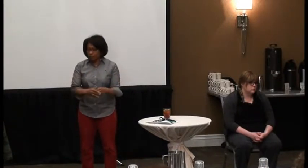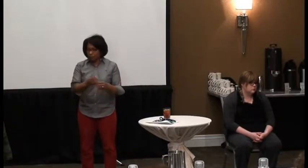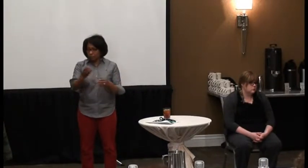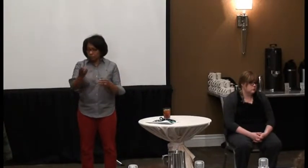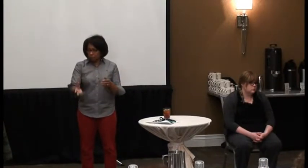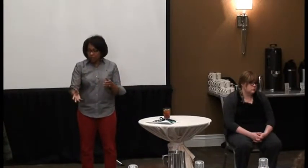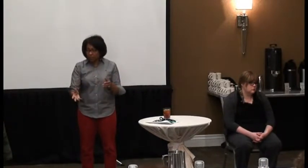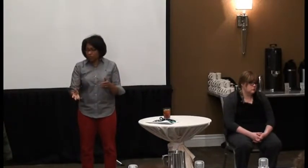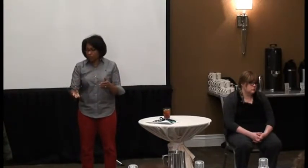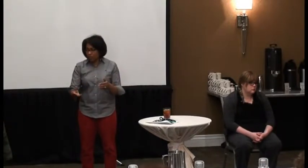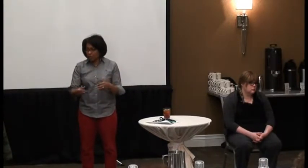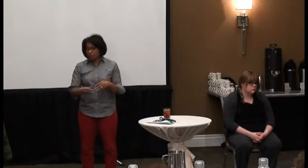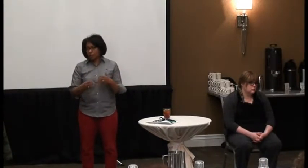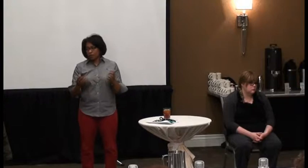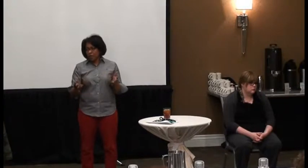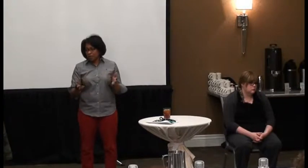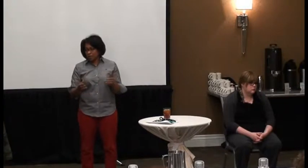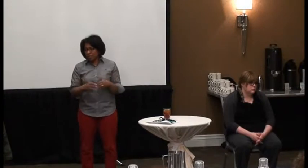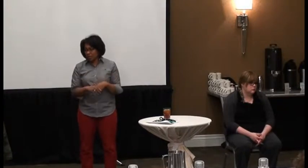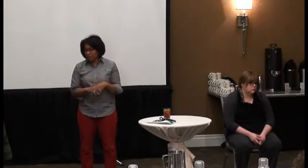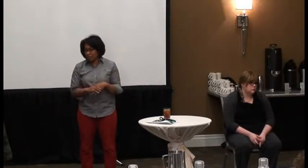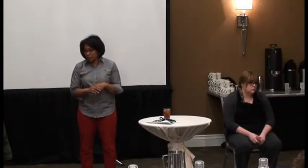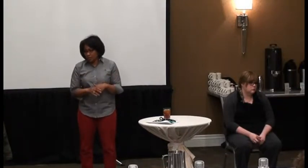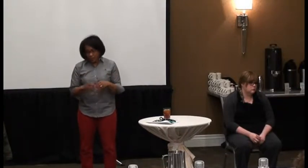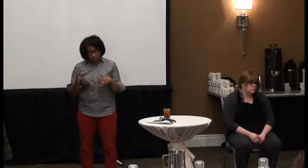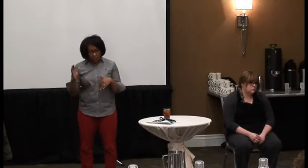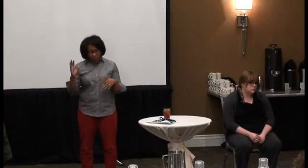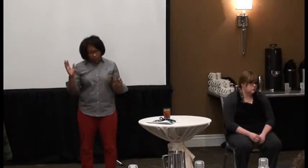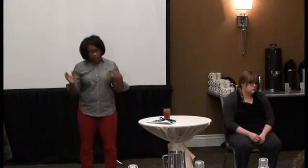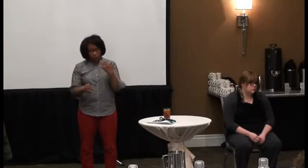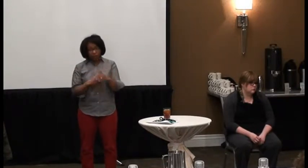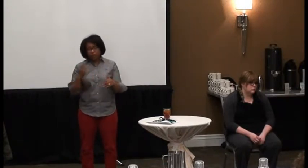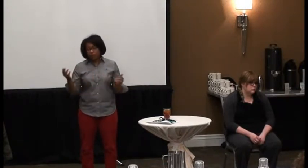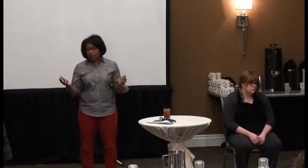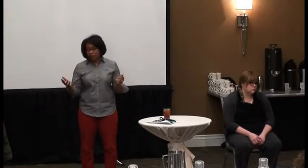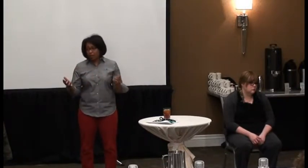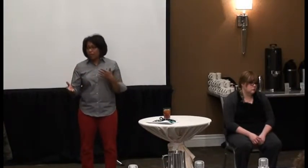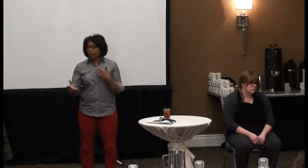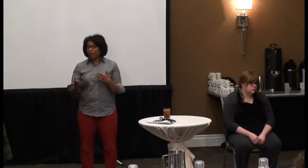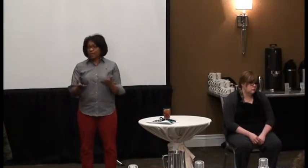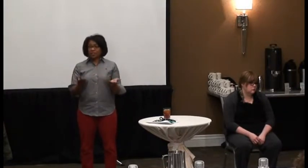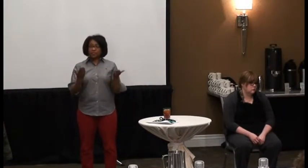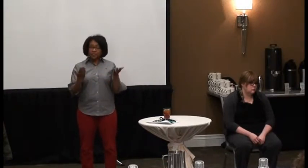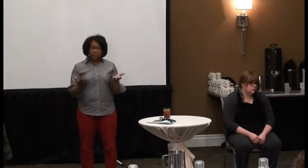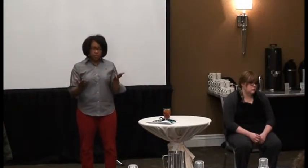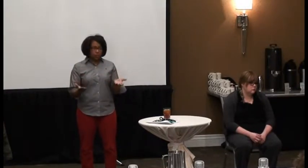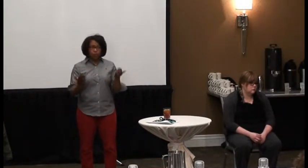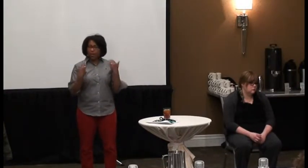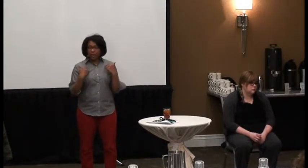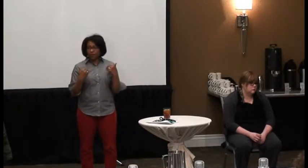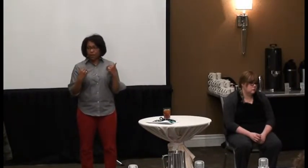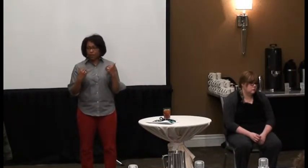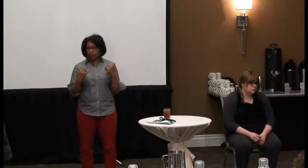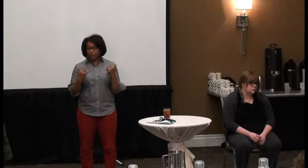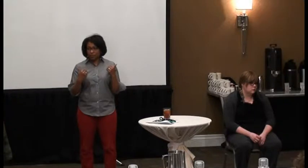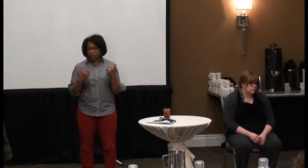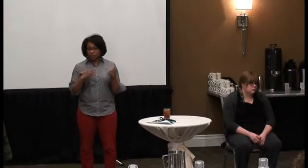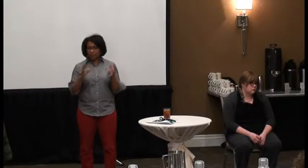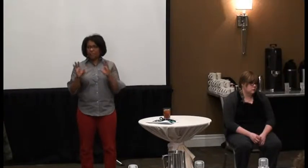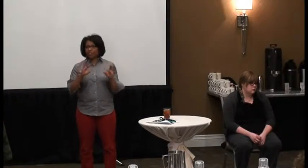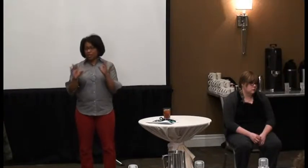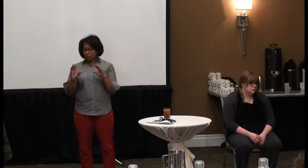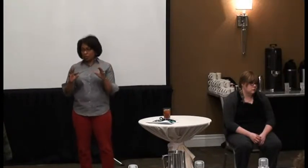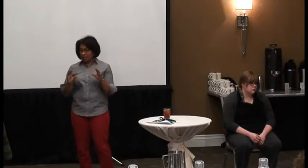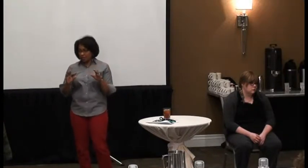them history or documentation, then they will review it. But as the physician, we never know if it's